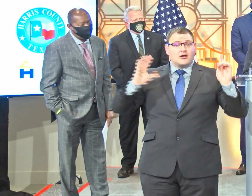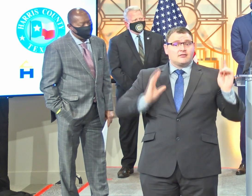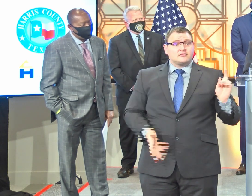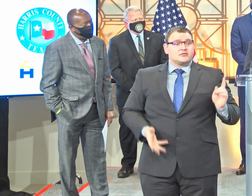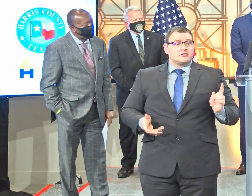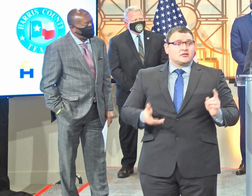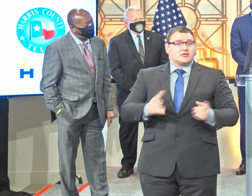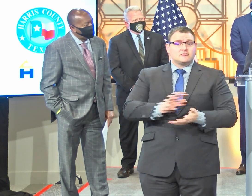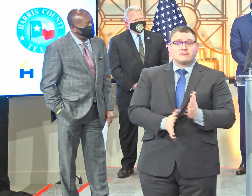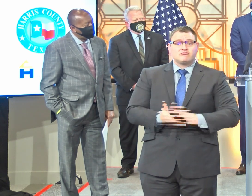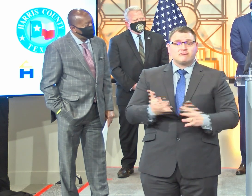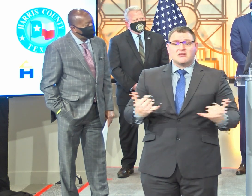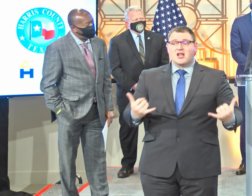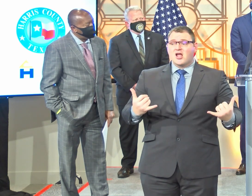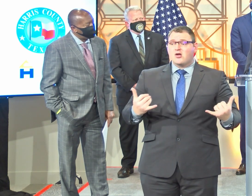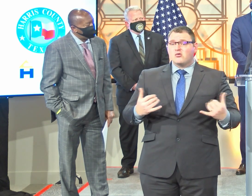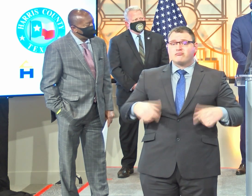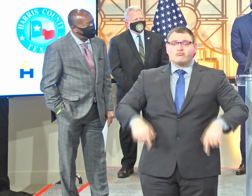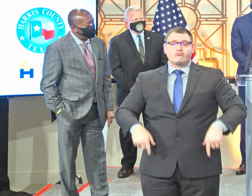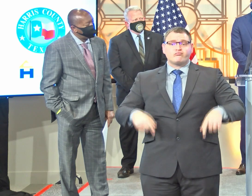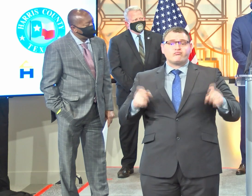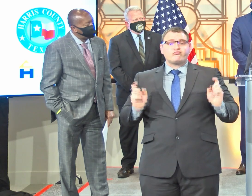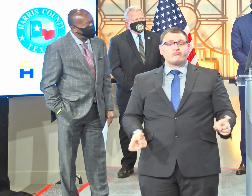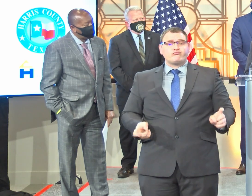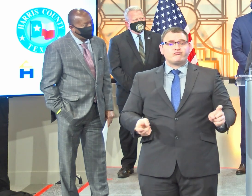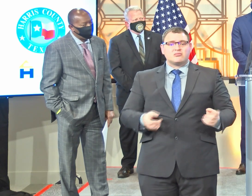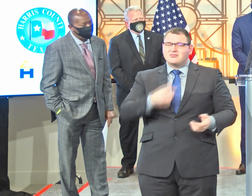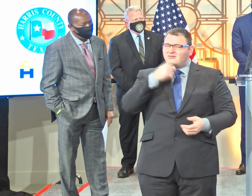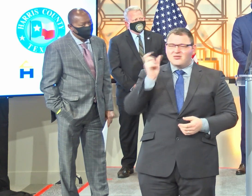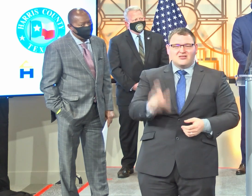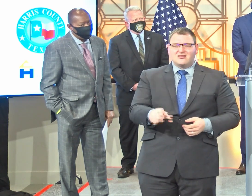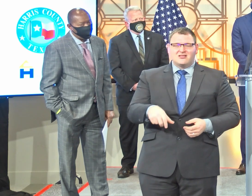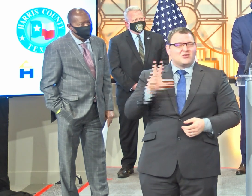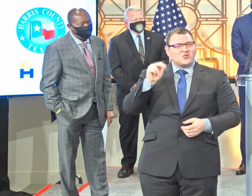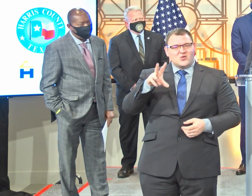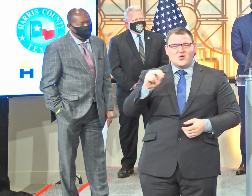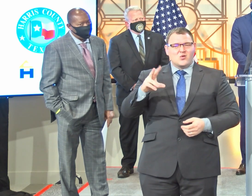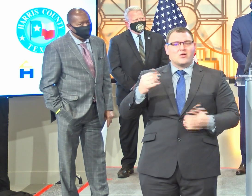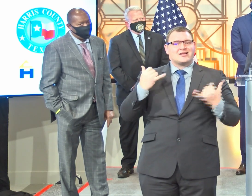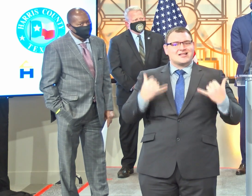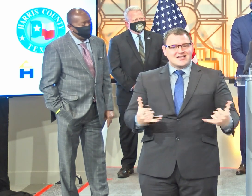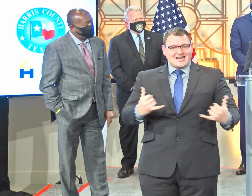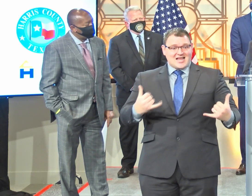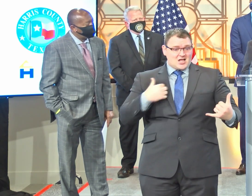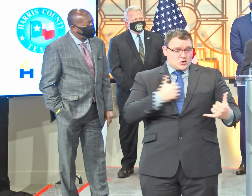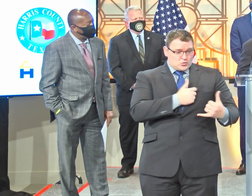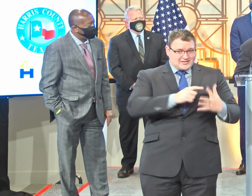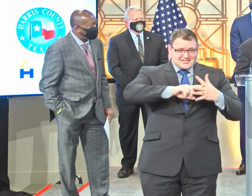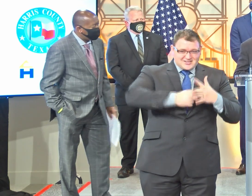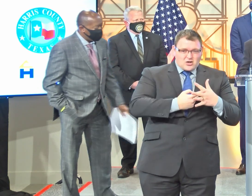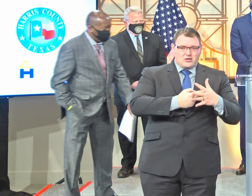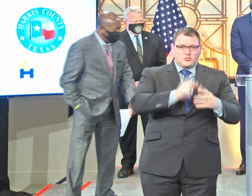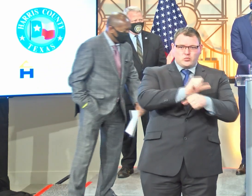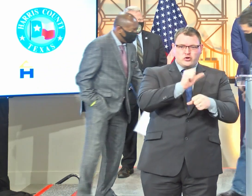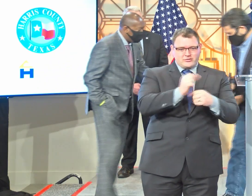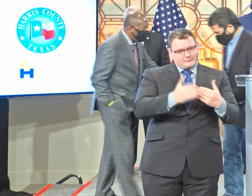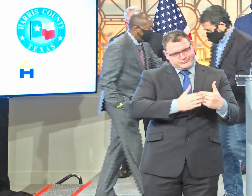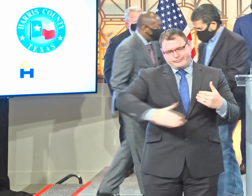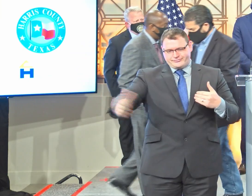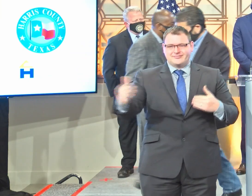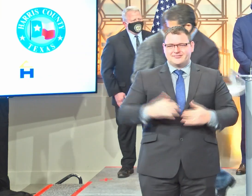colleagues. I'm proud of our city. I'm proud of our county. But I'm mostly proud of citizens like Jim